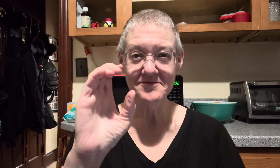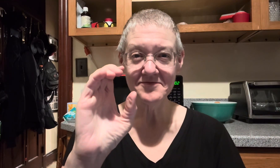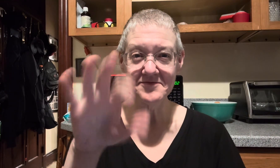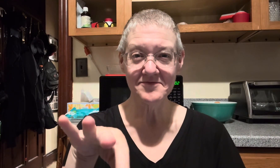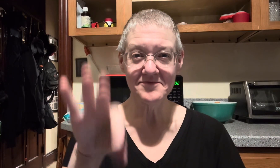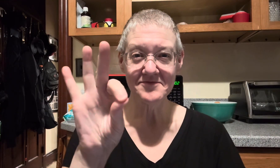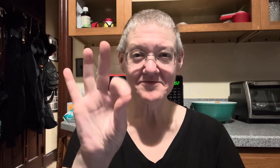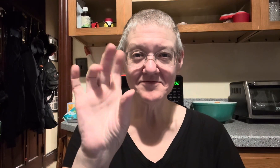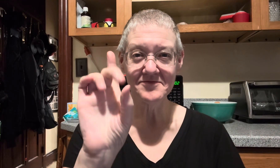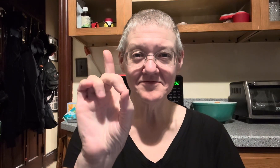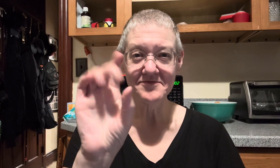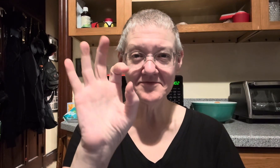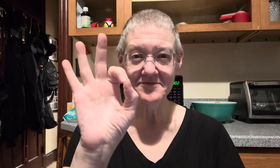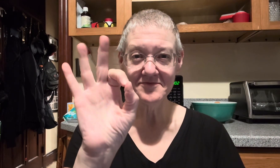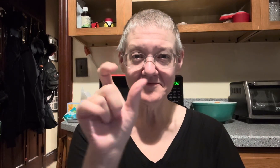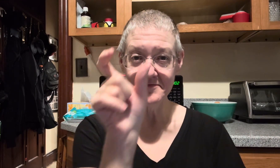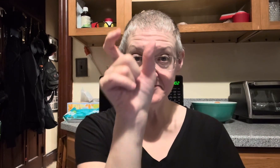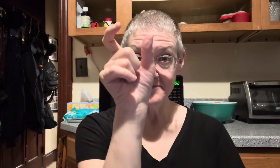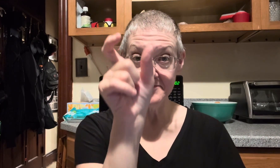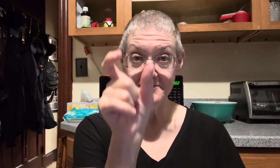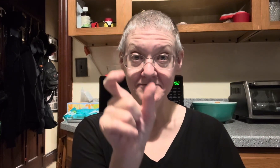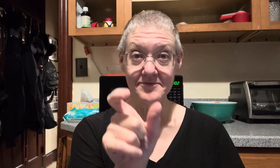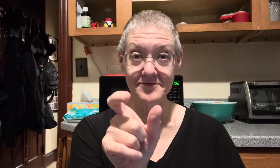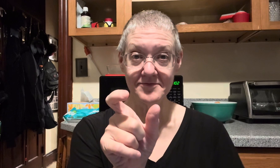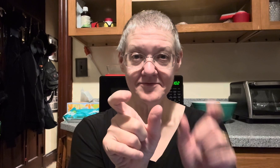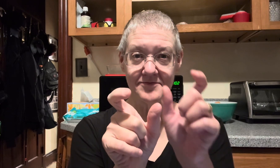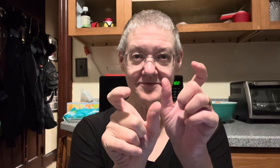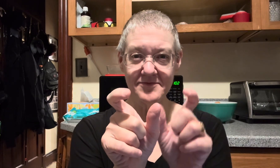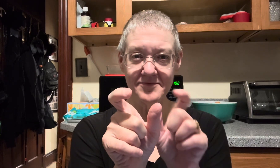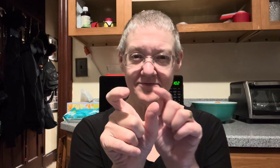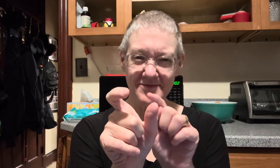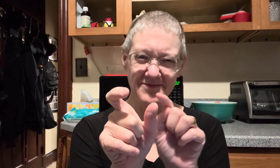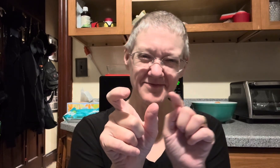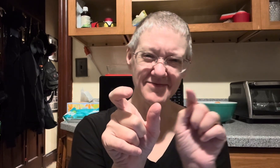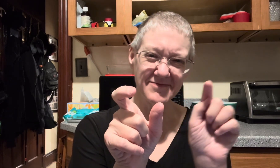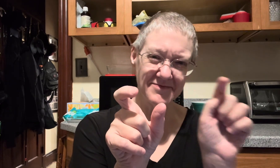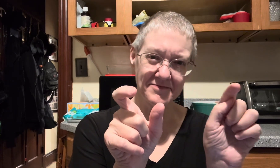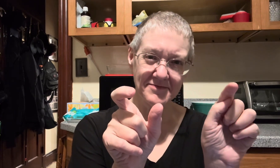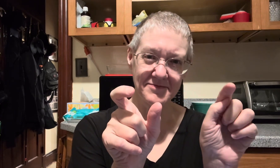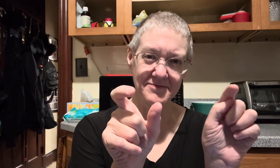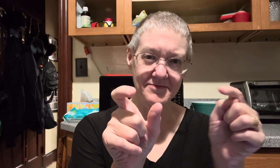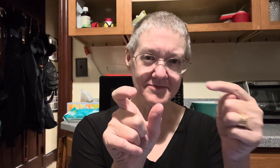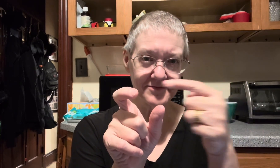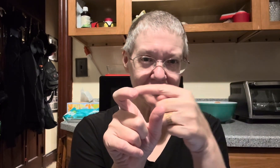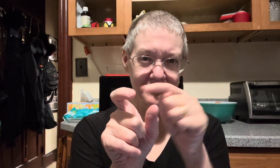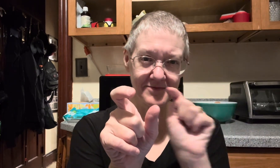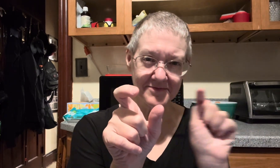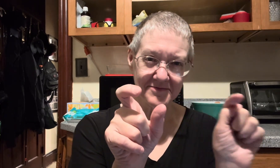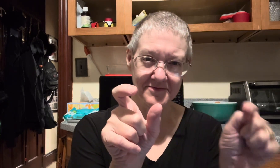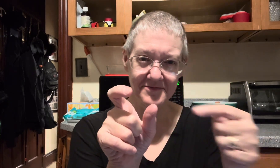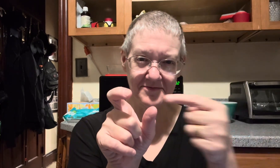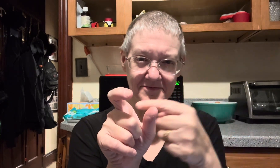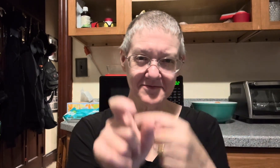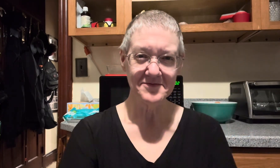Find the total carbs and find the dietary fiber. So you're going to have to go over and look on the left and then go back to the